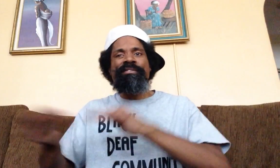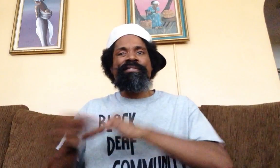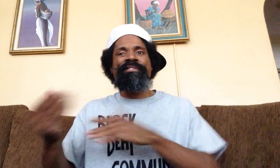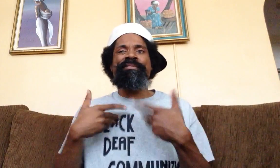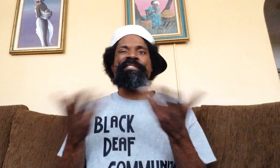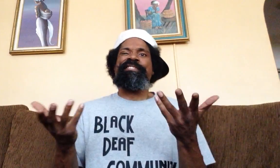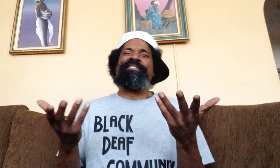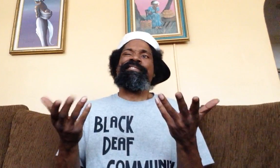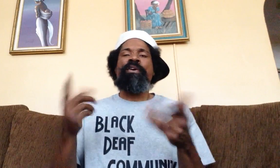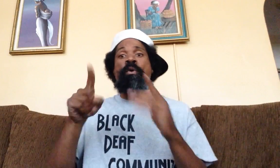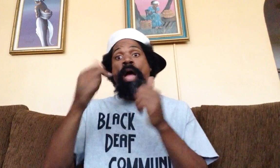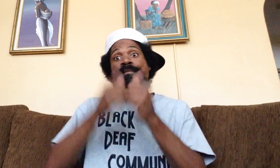What did they do differently?